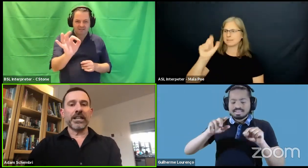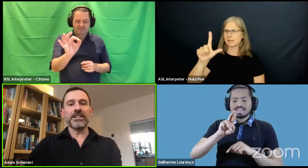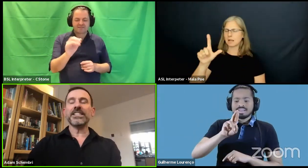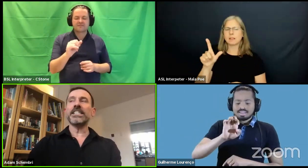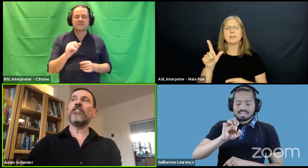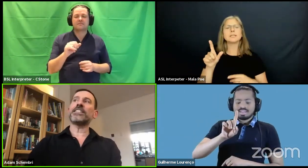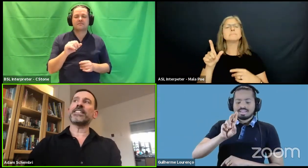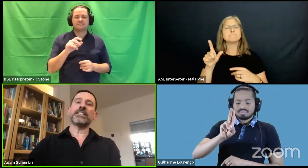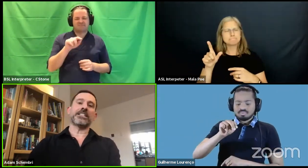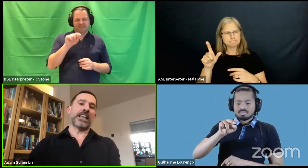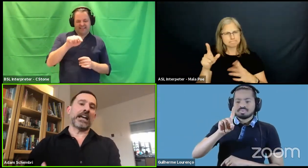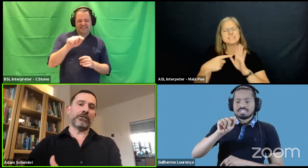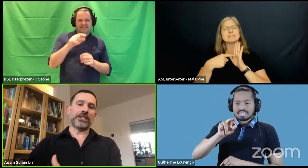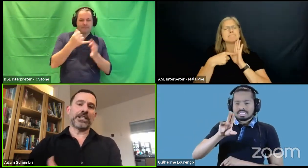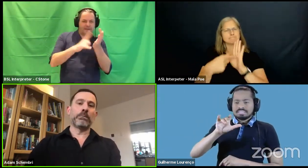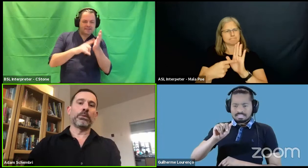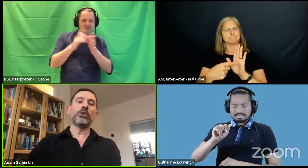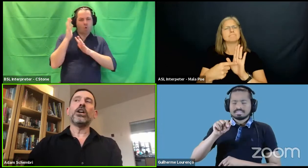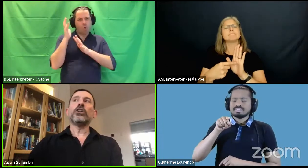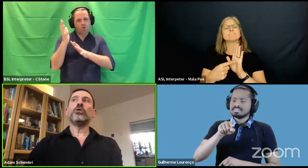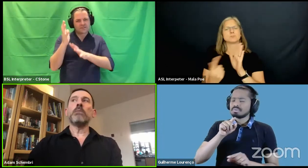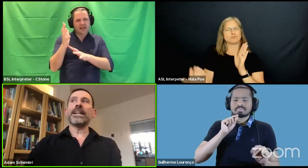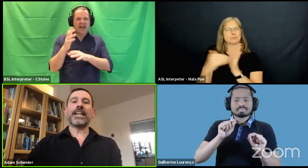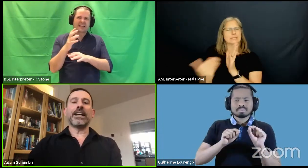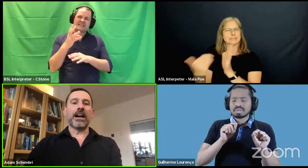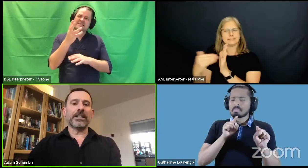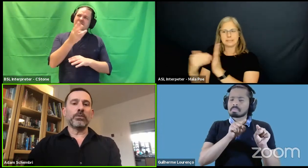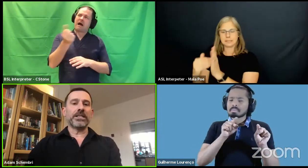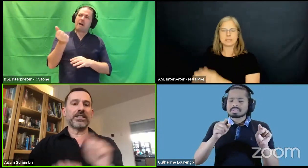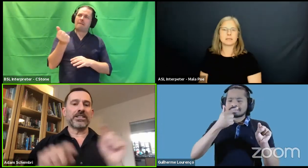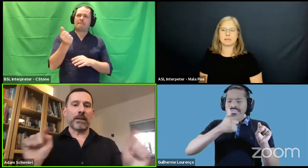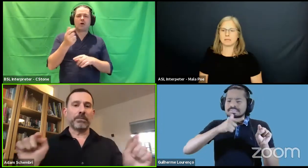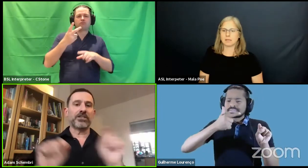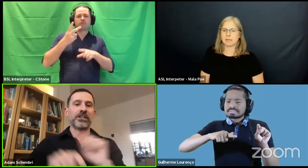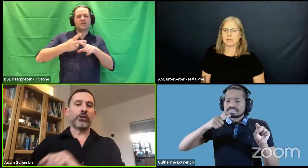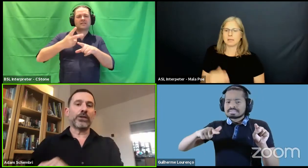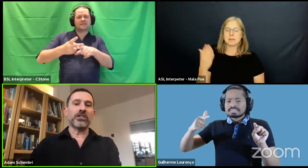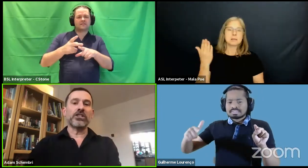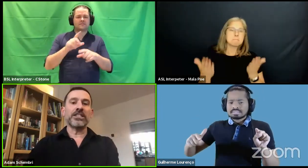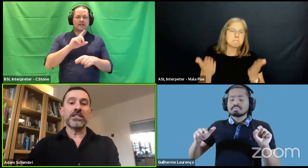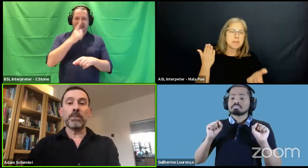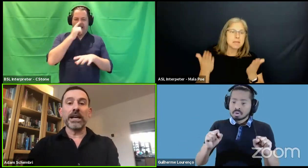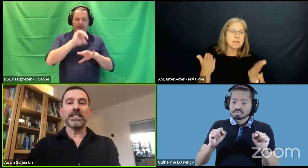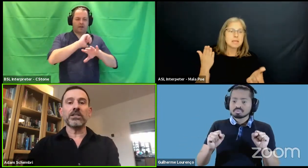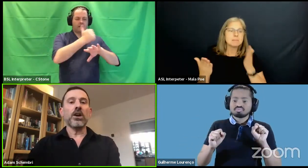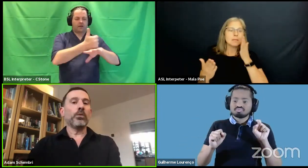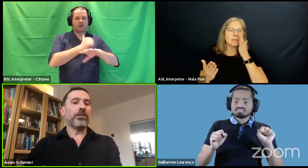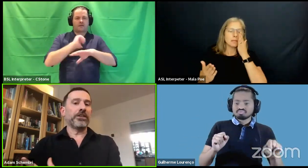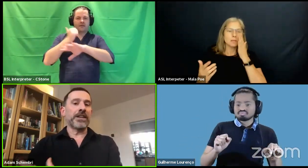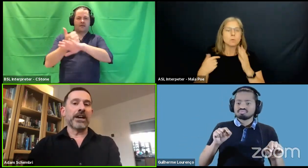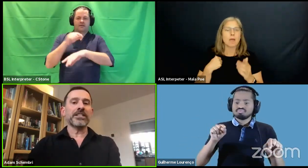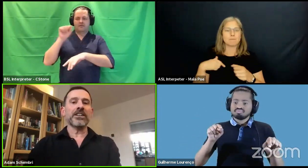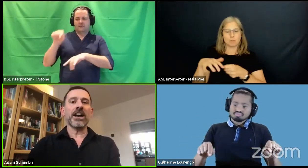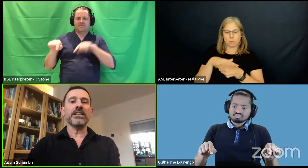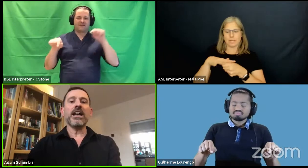of redundancy in the sense that, for example, you might get arguments established in locations in space with a noun sign, and